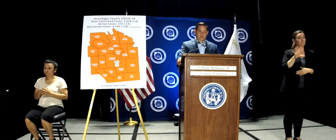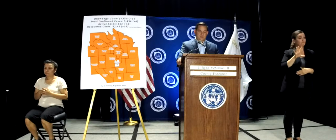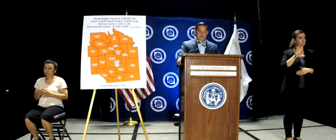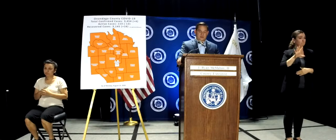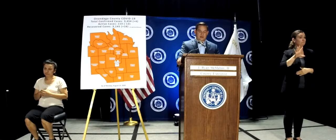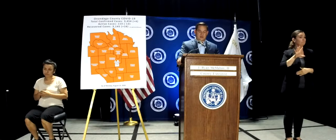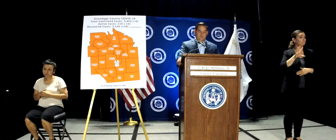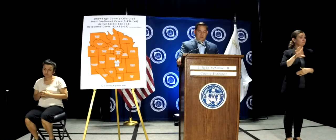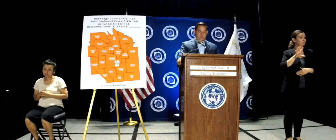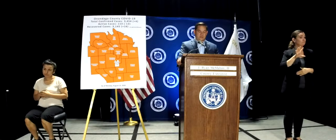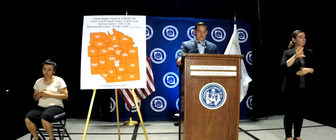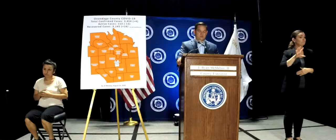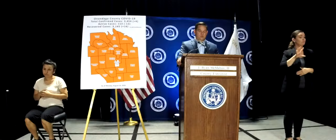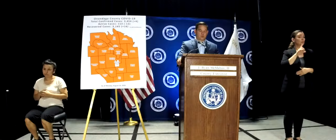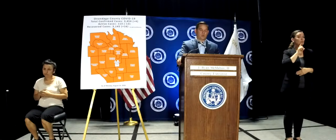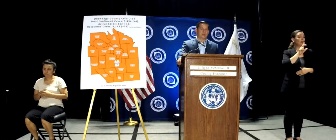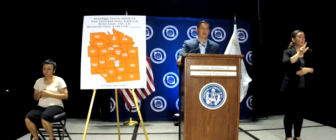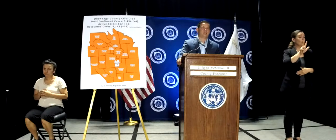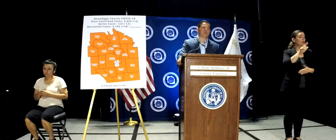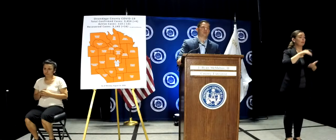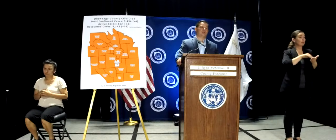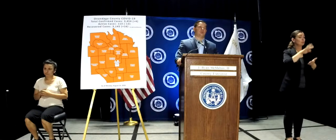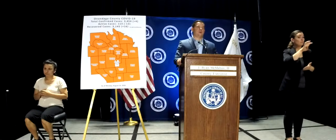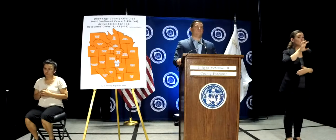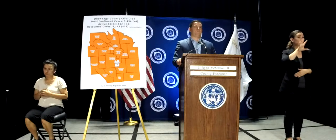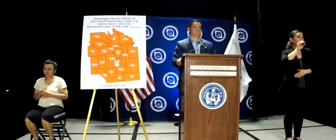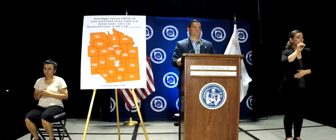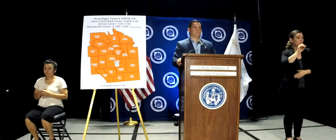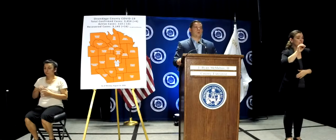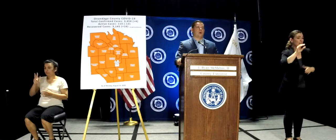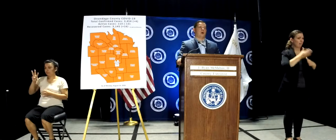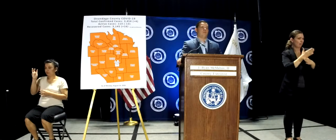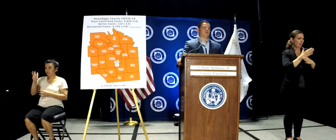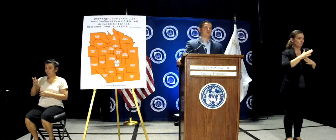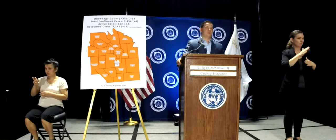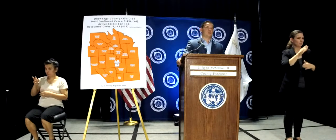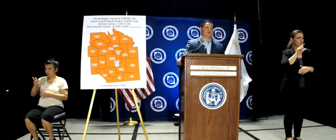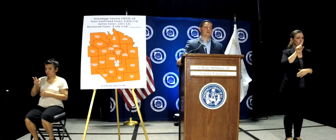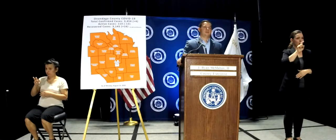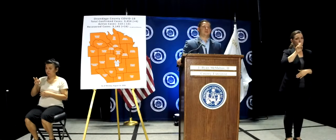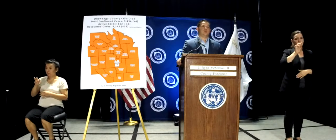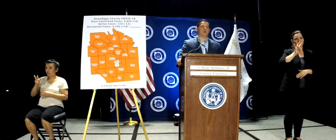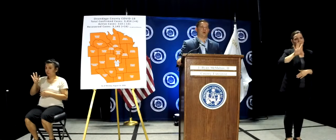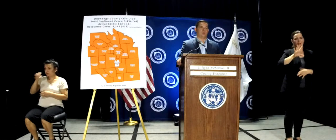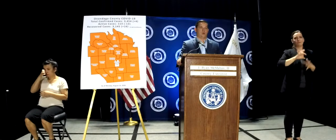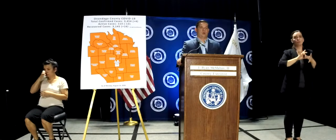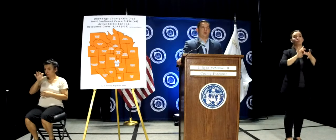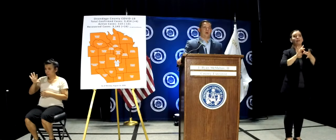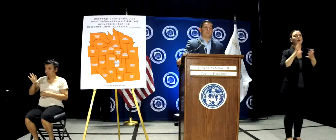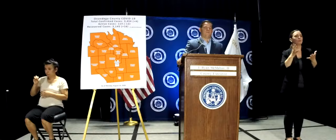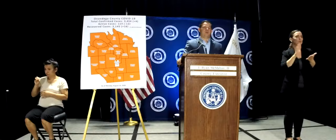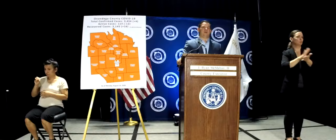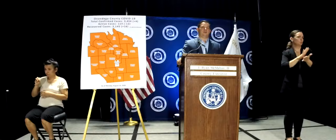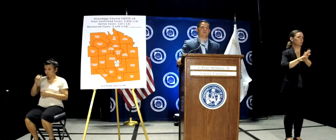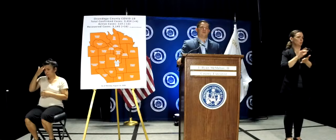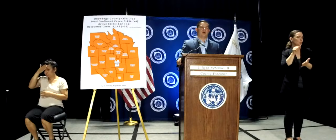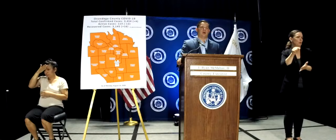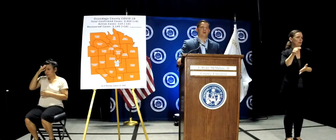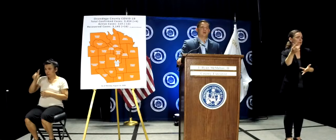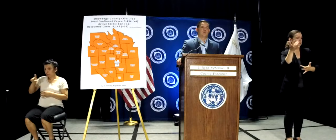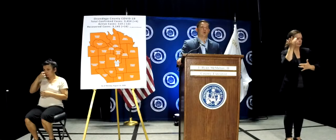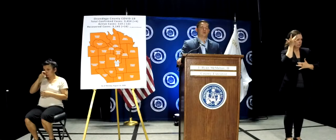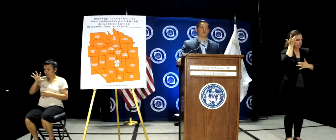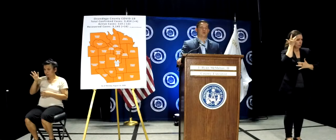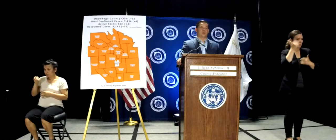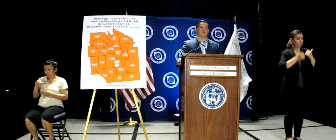3,450 that have been related to school-age children. Most of those cases, as we know, being some of